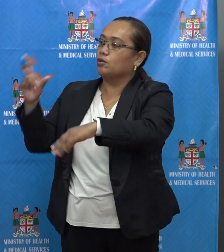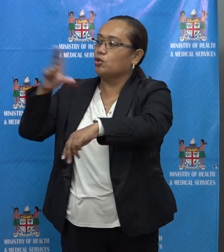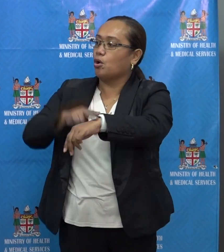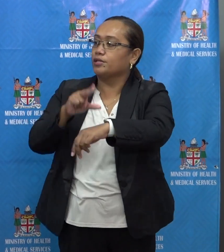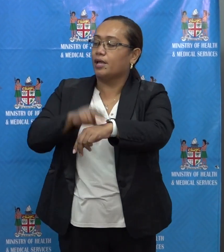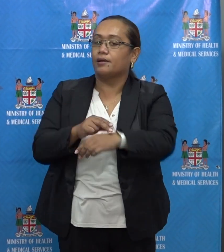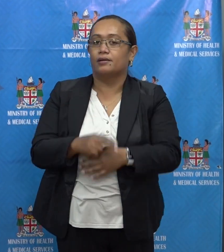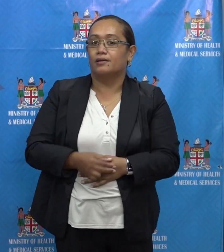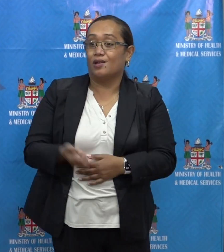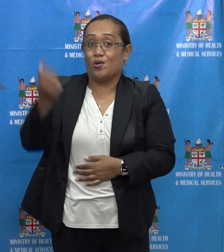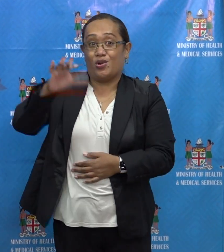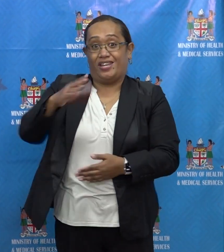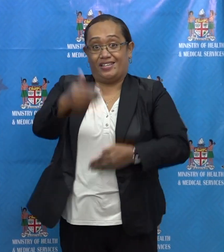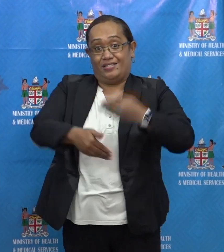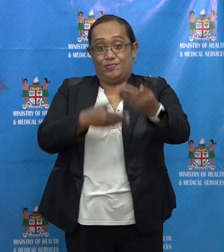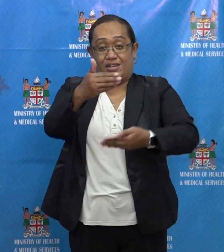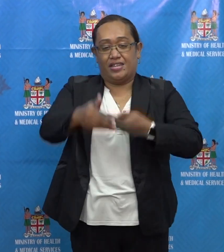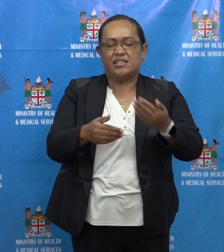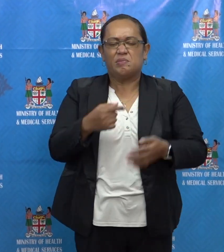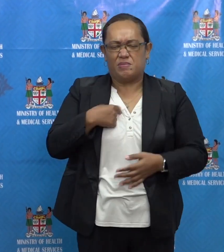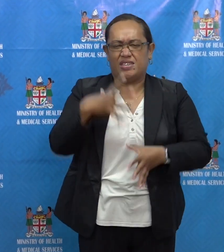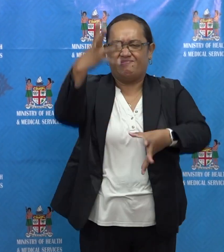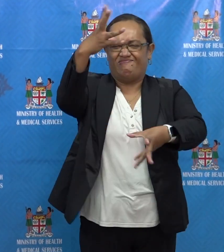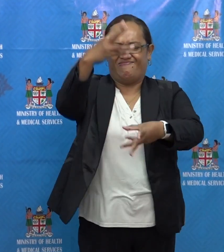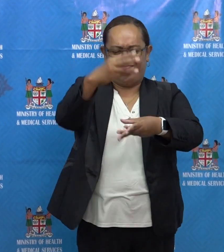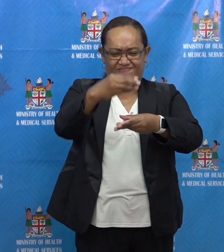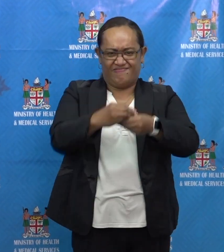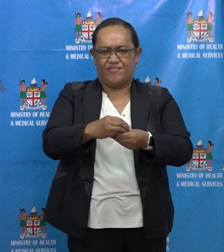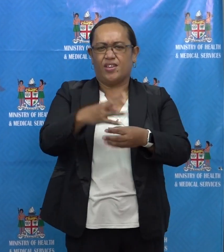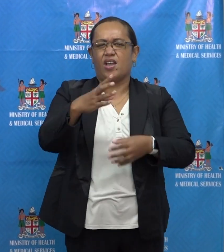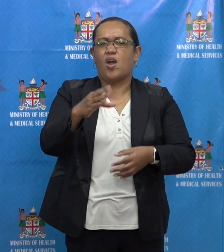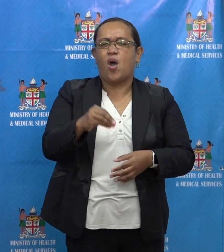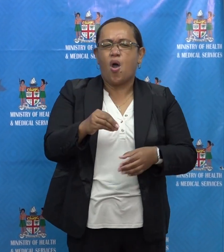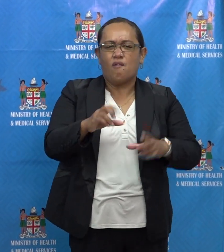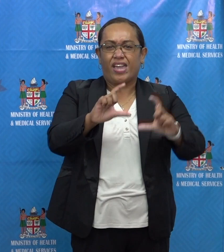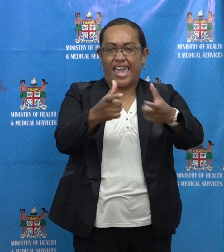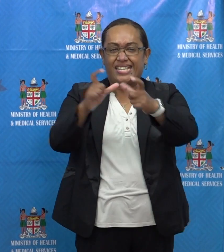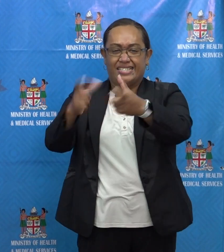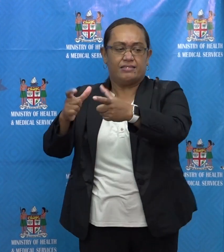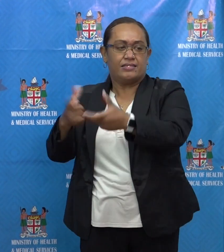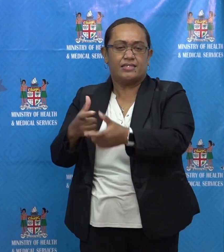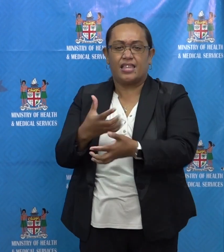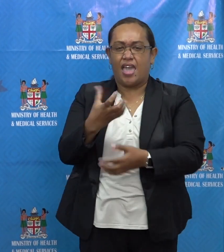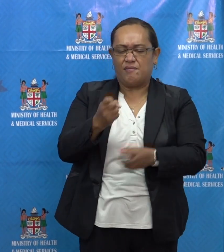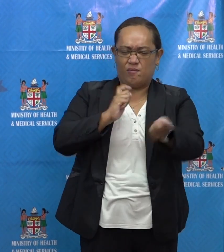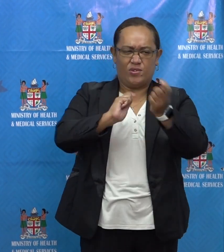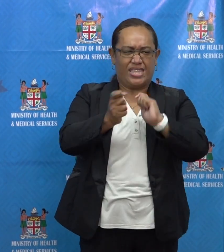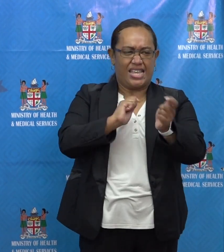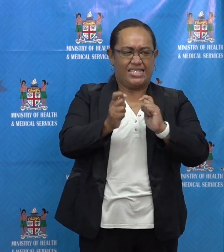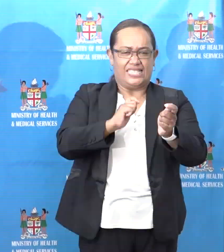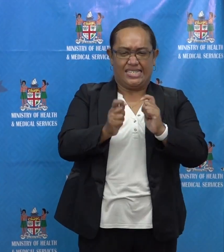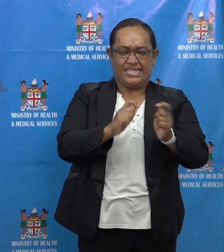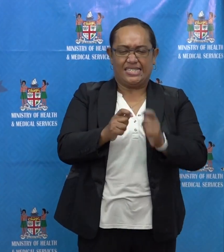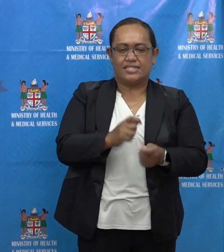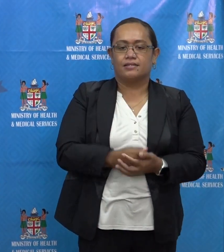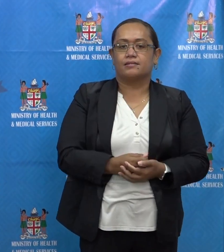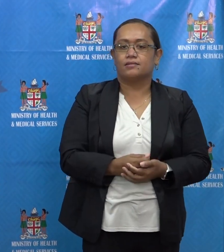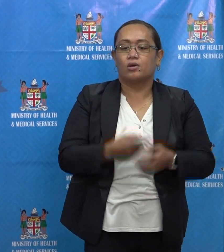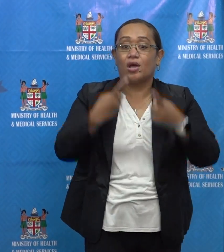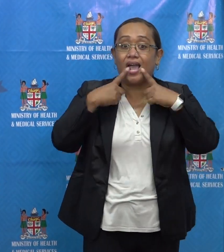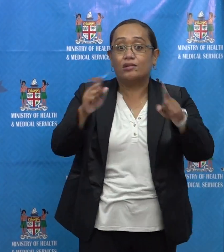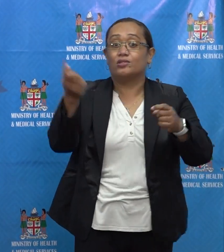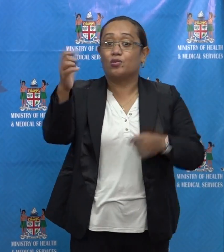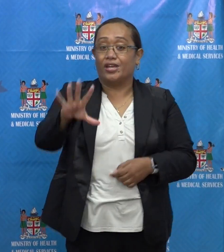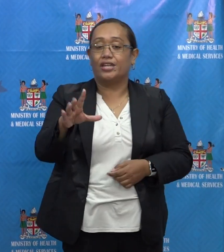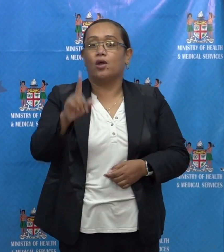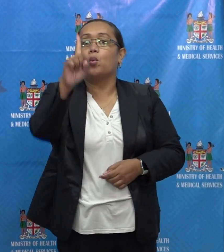As Dr. Fong mentioned, I will give my usual summary of cases as well as our testing. So as announced by Dr. Fong, we have